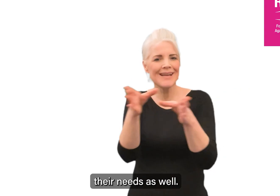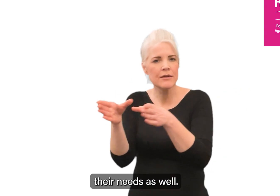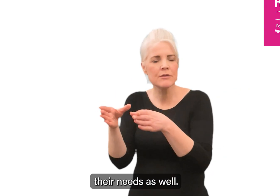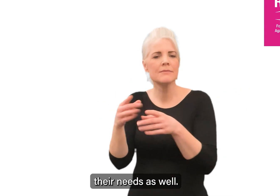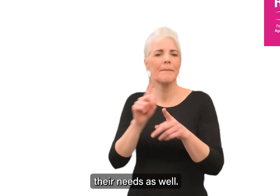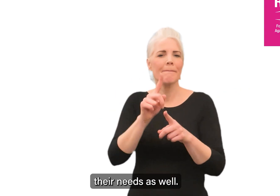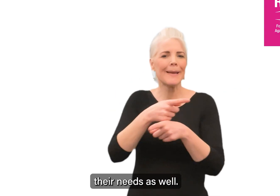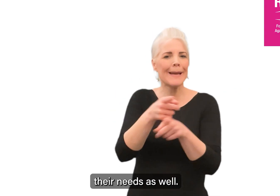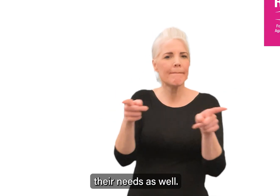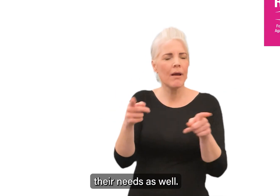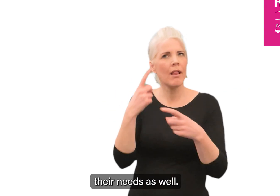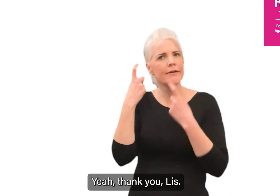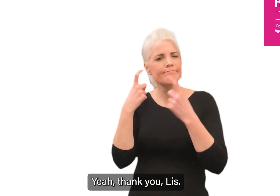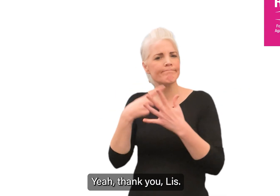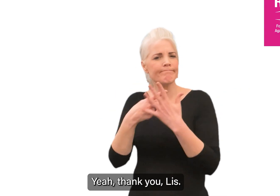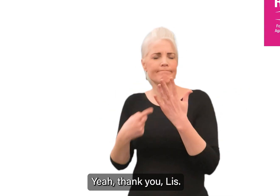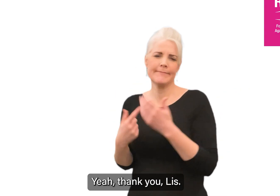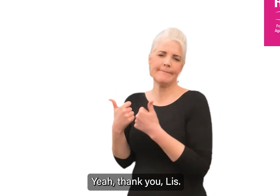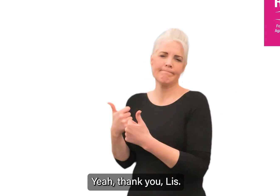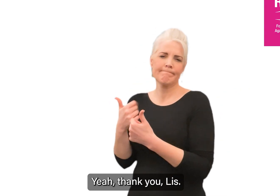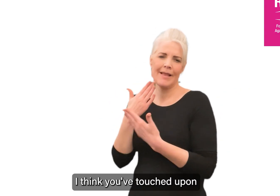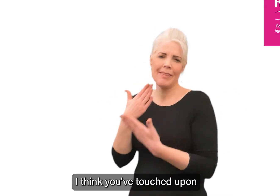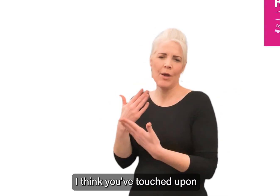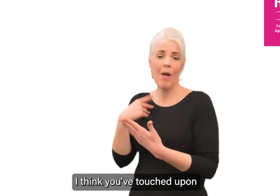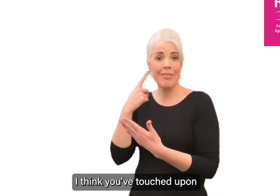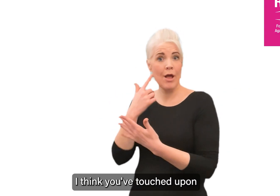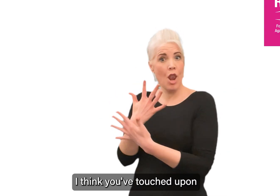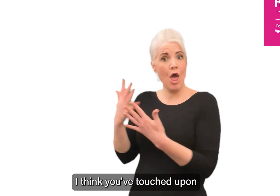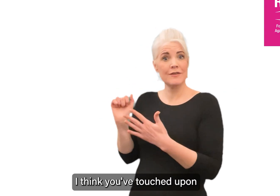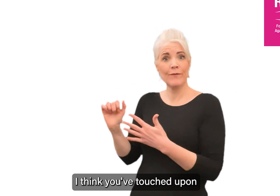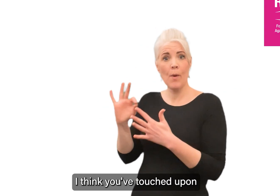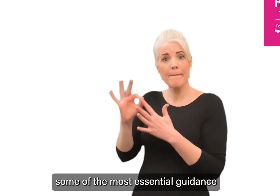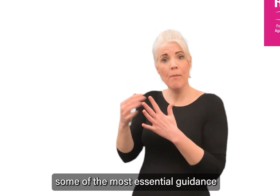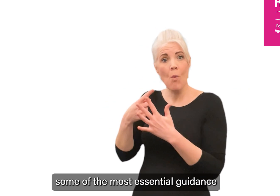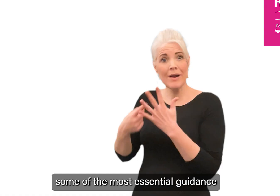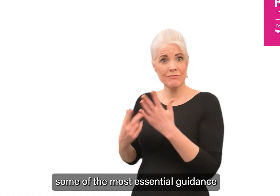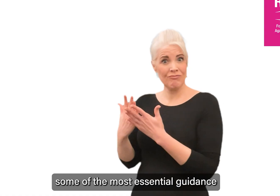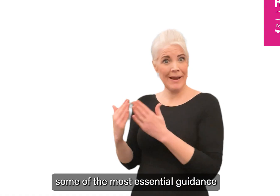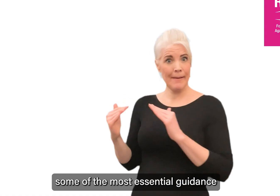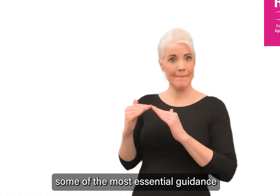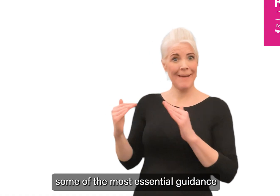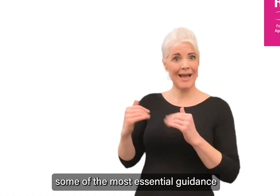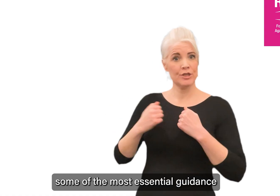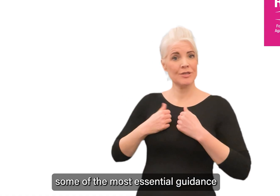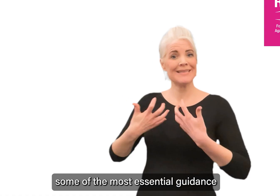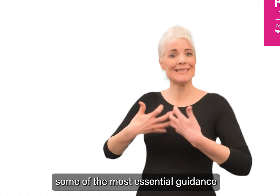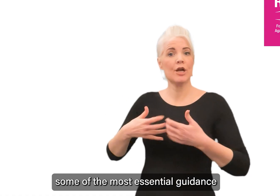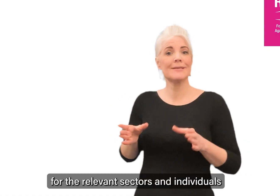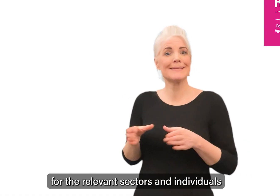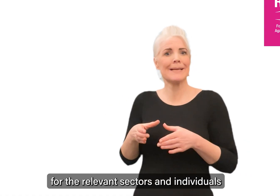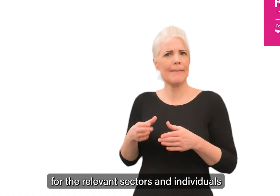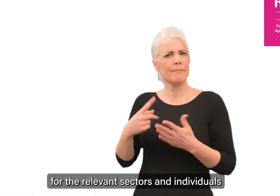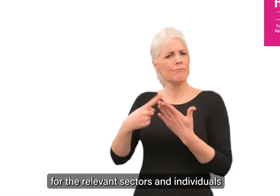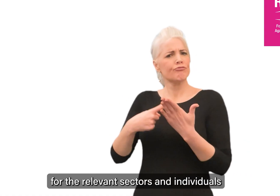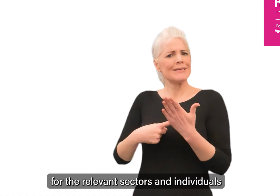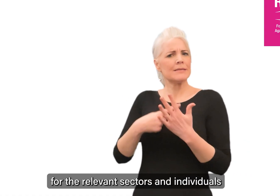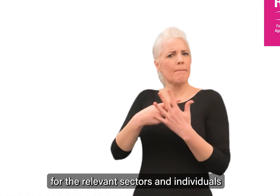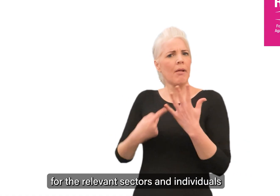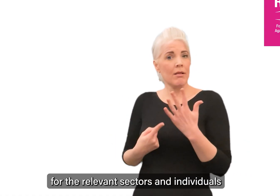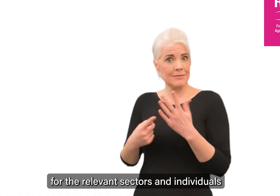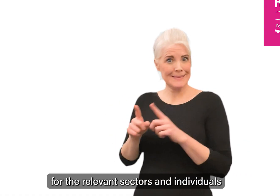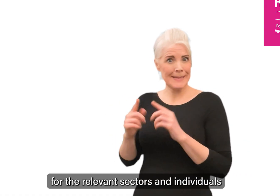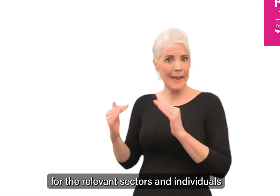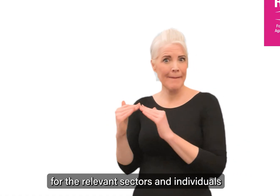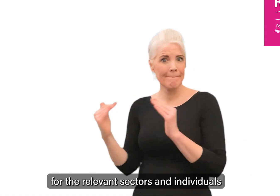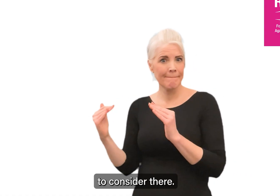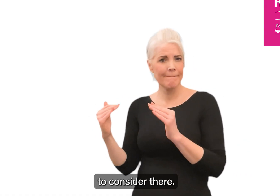well. Yeah, thank you, Lise. I think you've touched upon some of the most essential guidance for the relevant